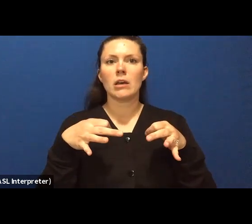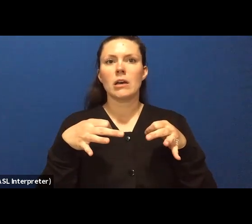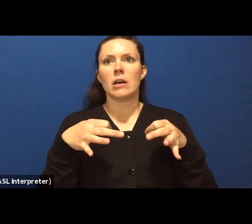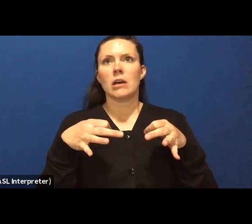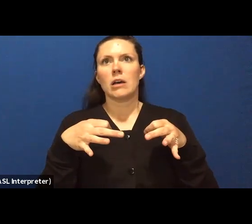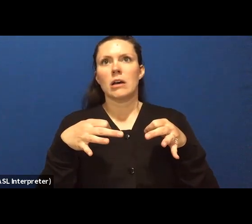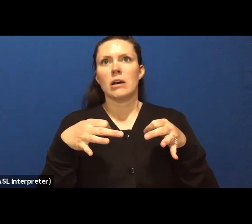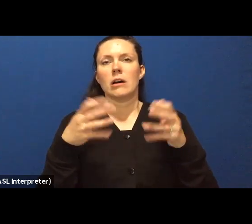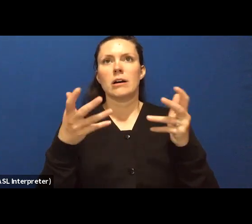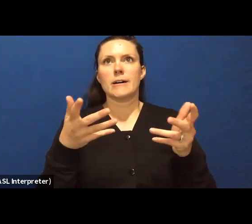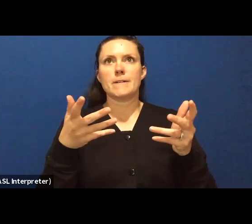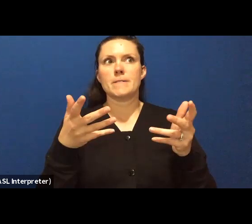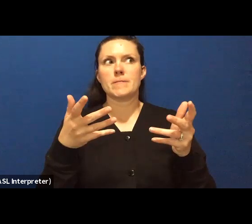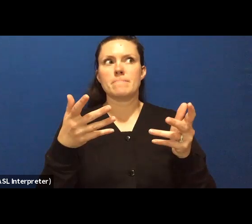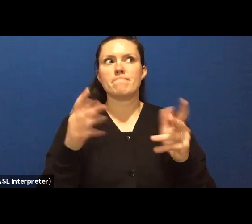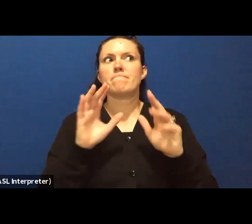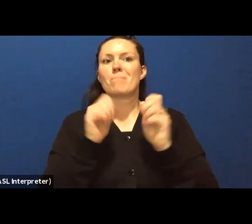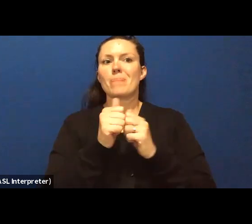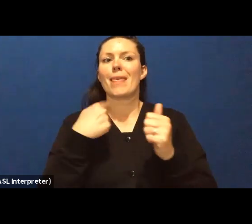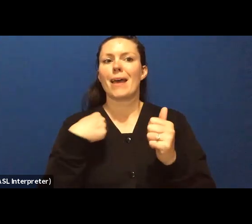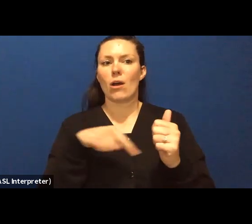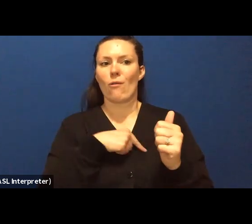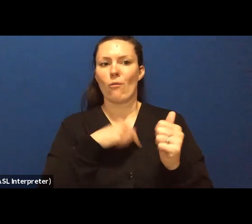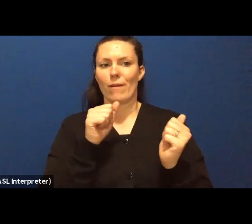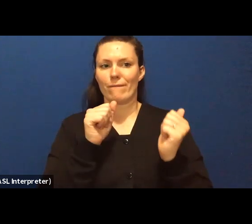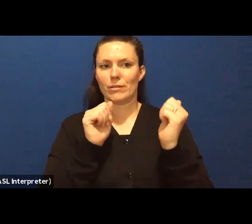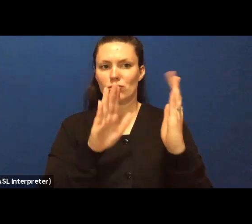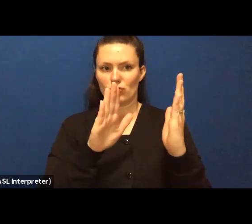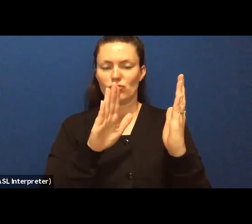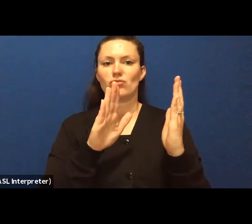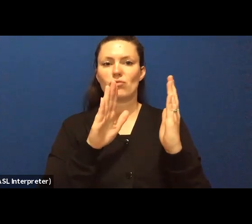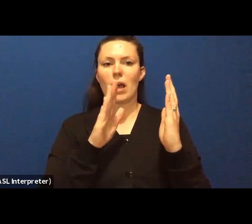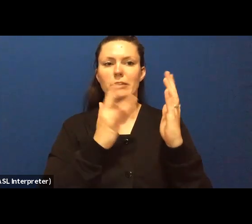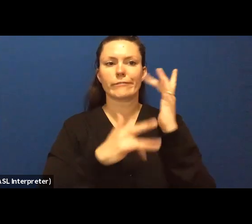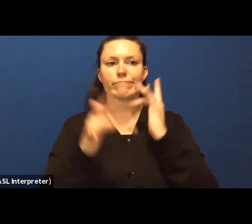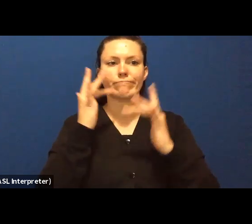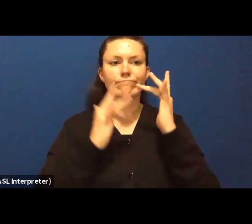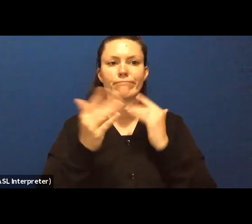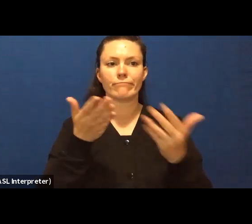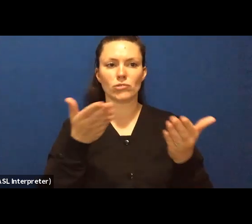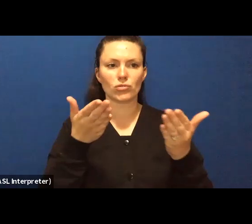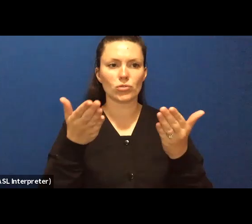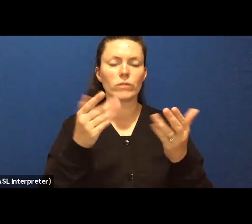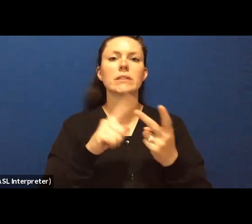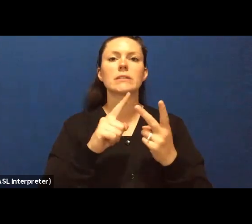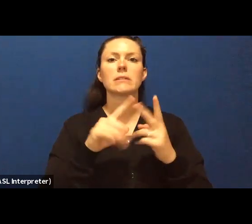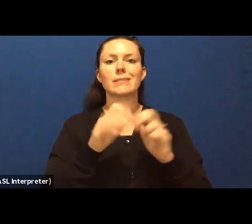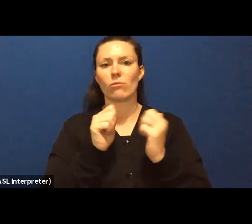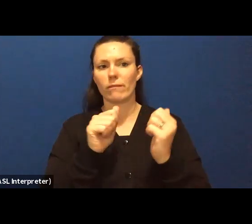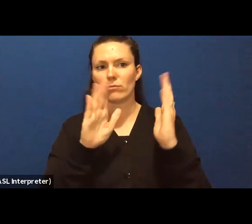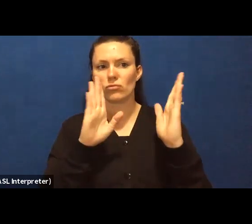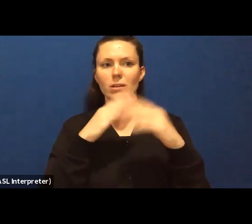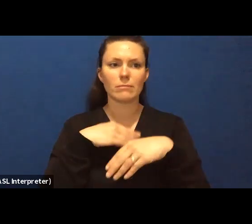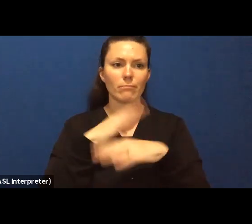we've addressed the lack of services and barriers in just areas